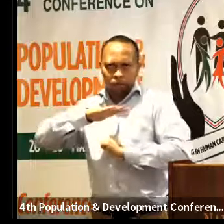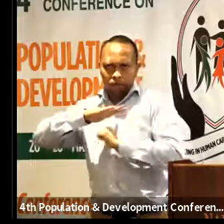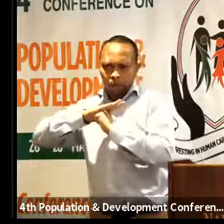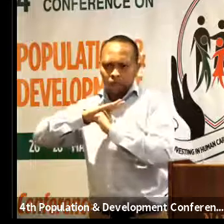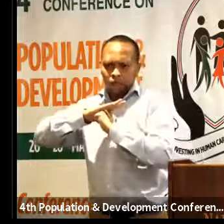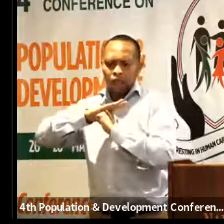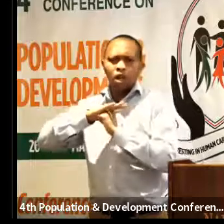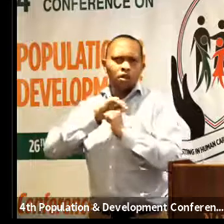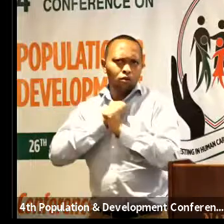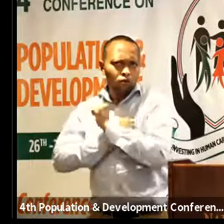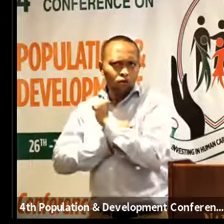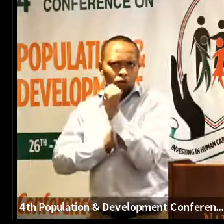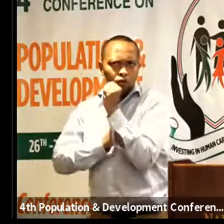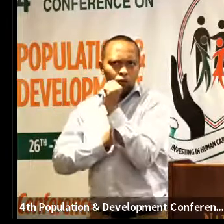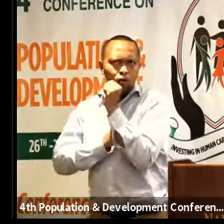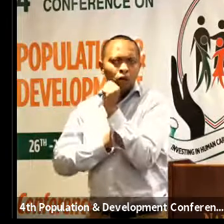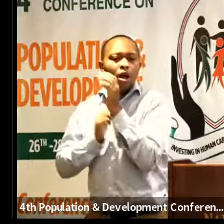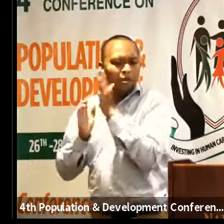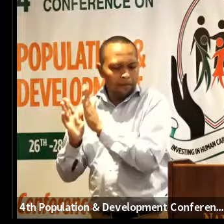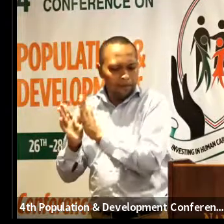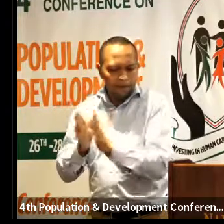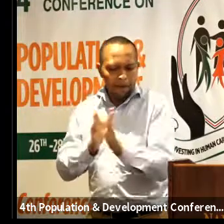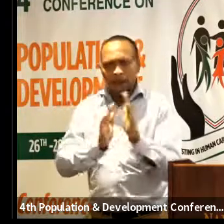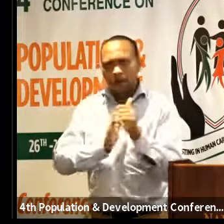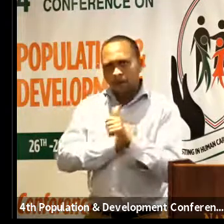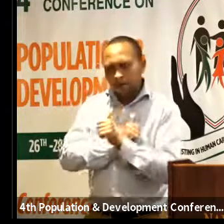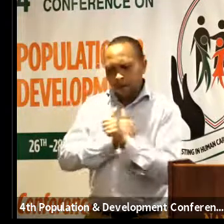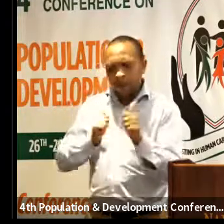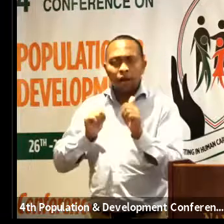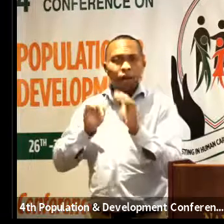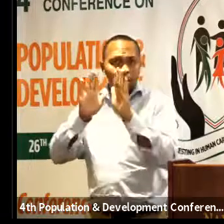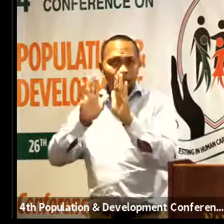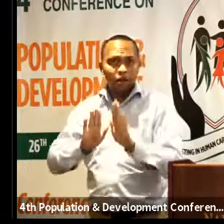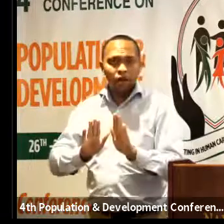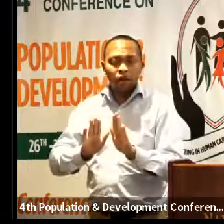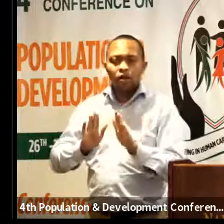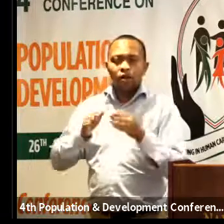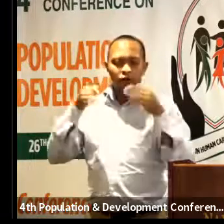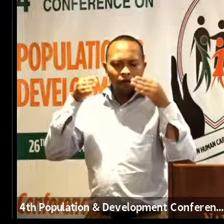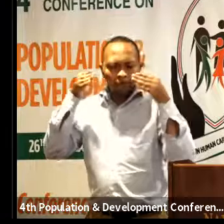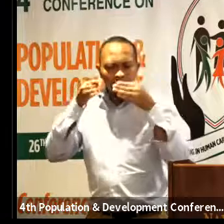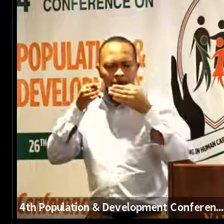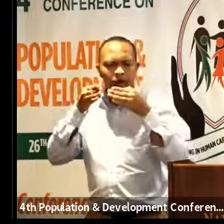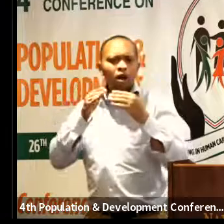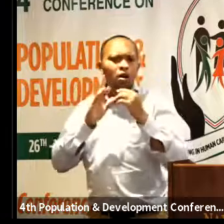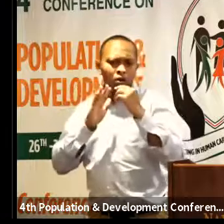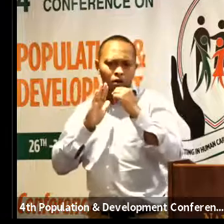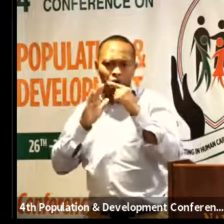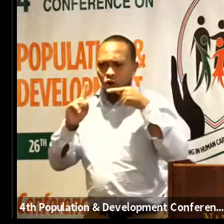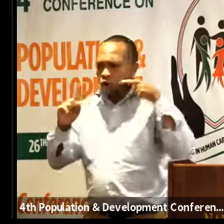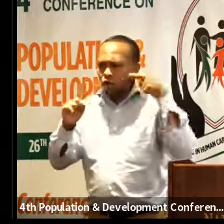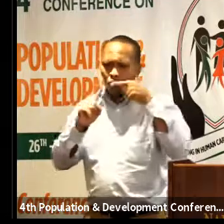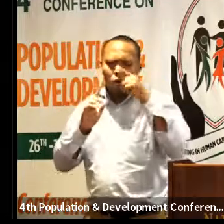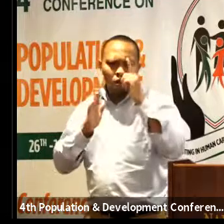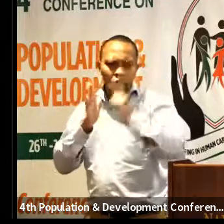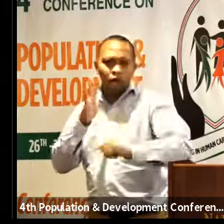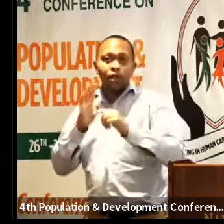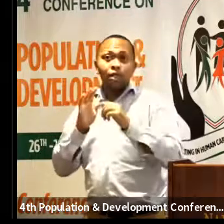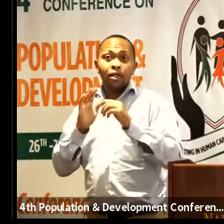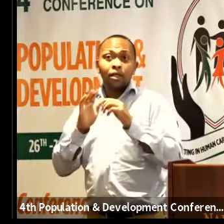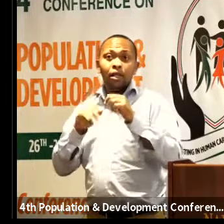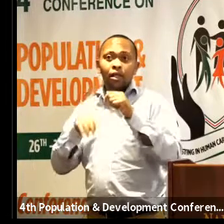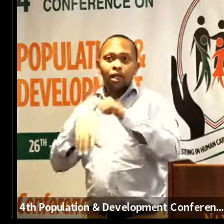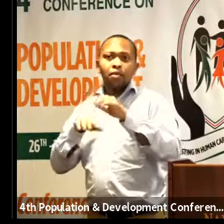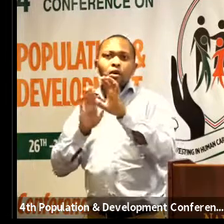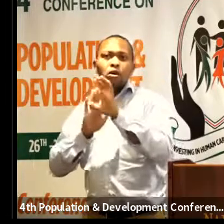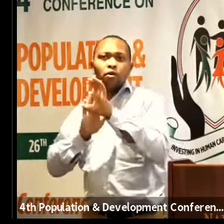the planning in the counties becomes very important, looking at really what the provisions are now under the Constitution. Then